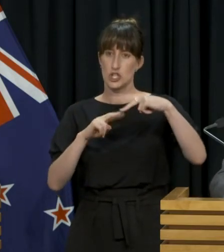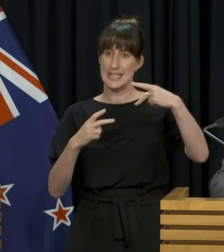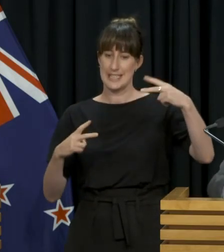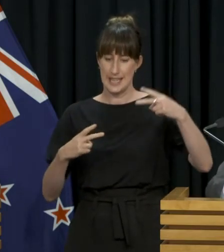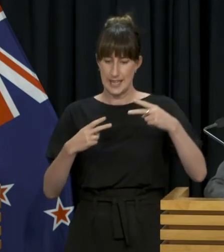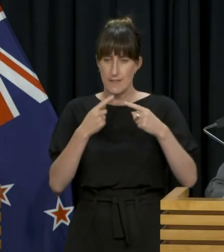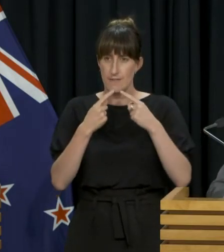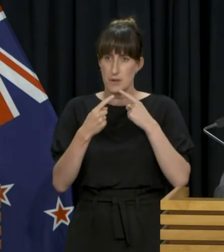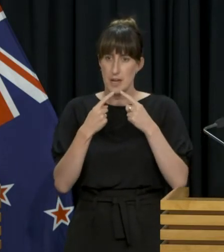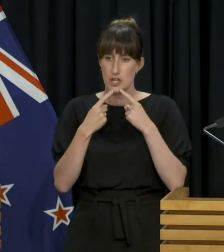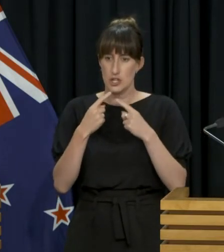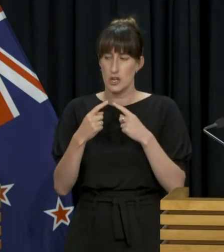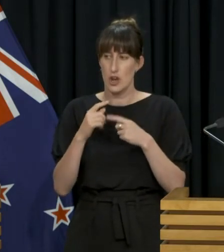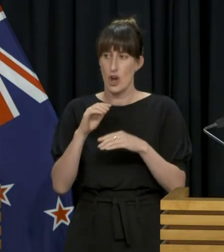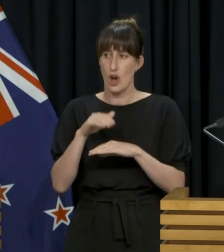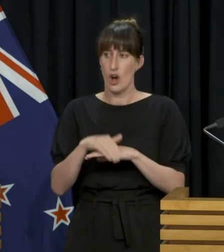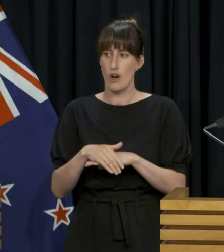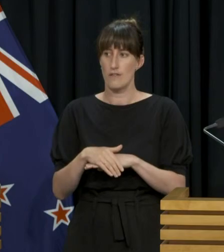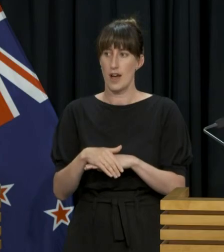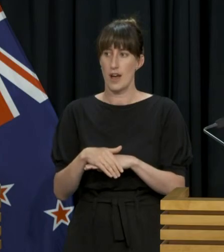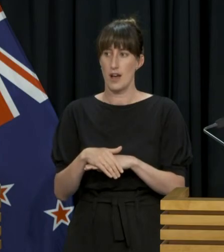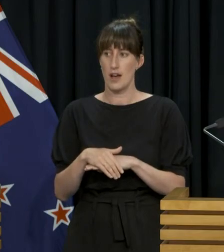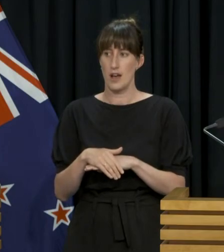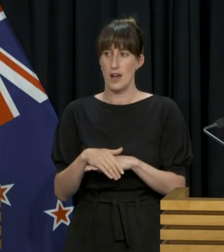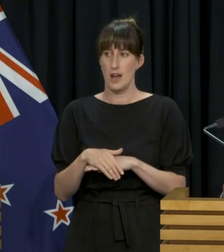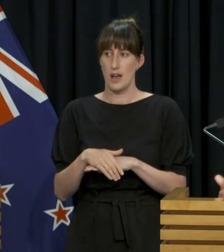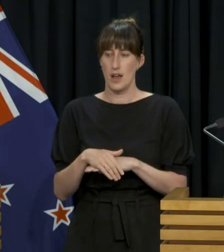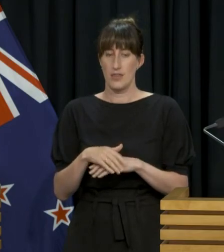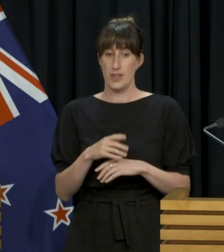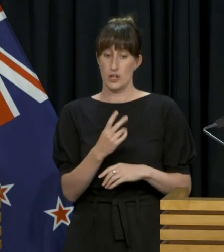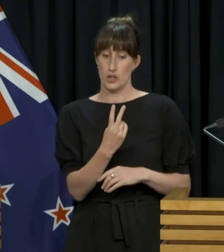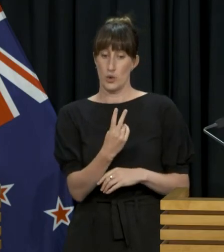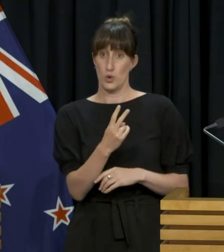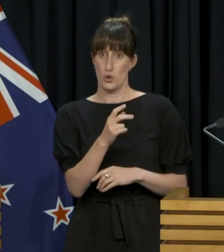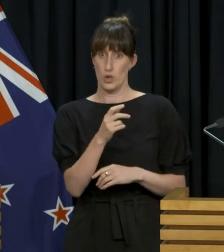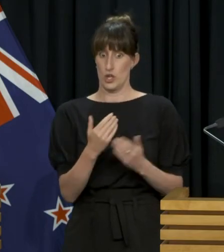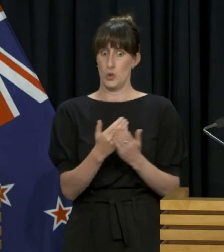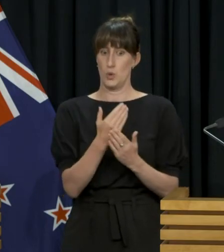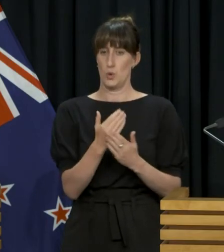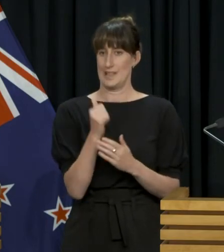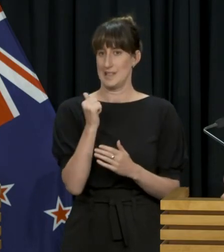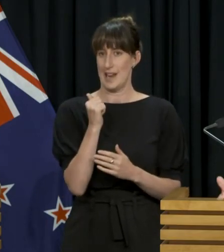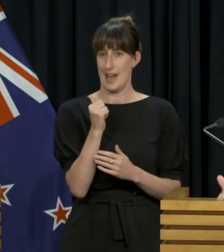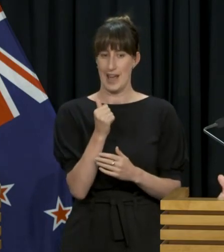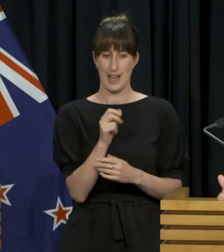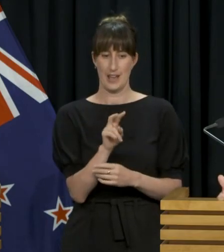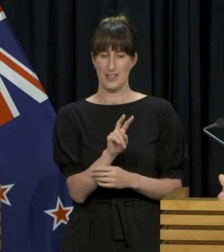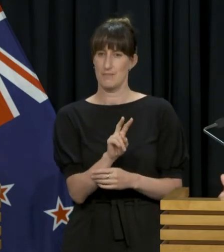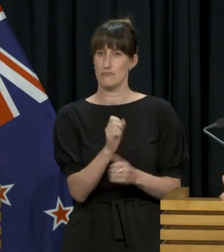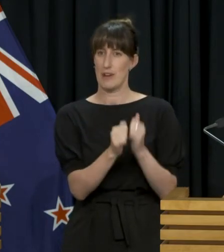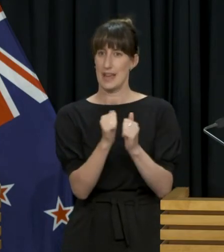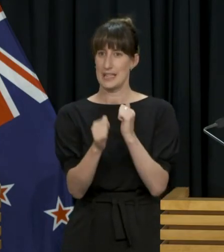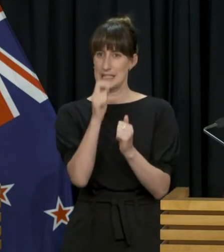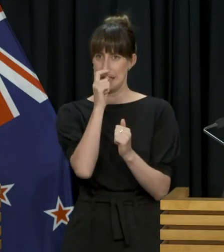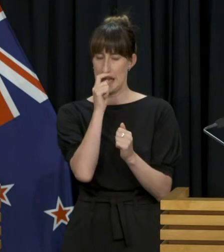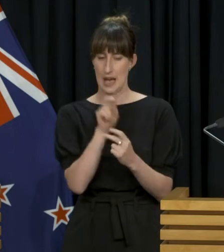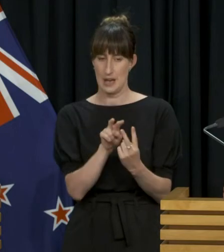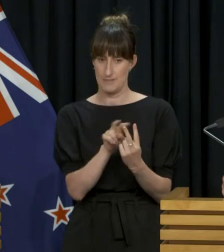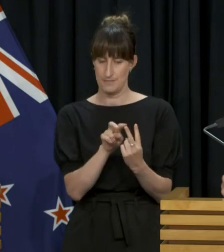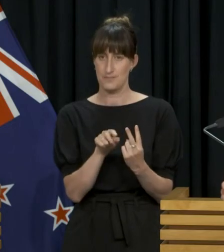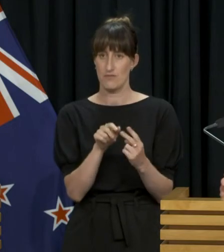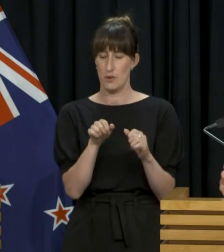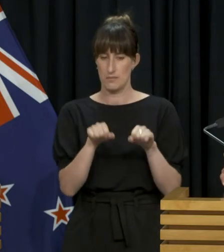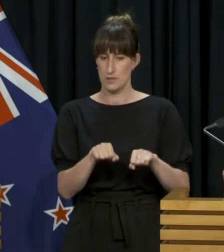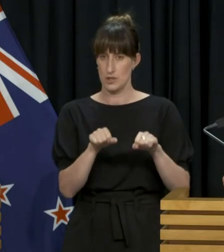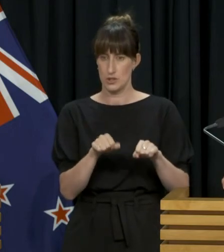the 12-year-old and 16-year-old that we reported yesterday. ESR phoned that through to me mid-evening last night, and